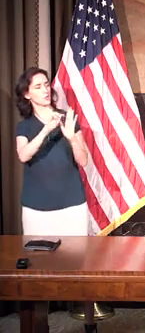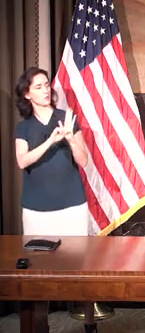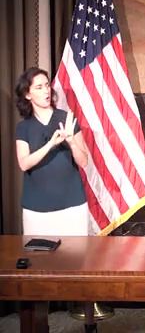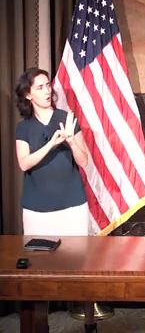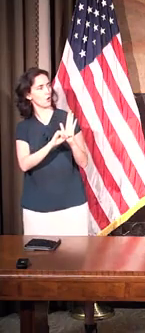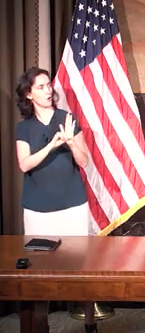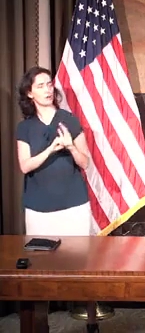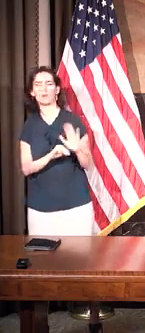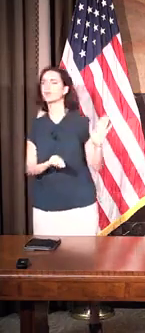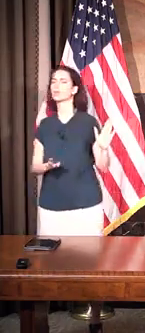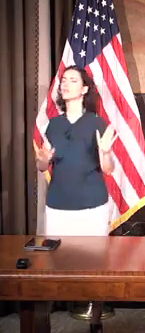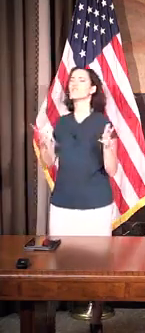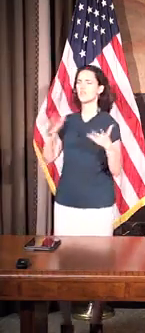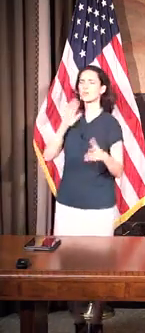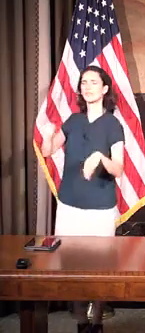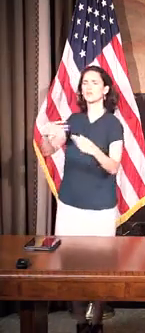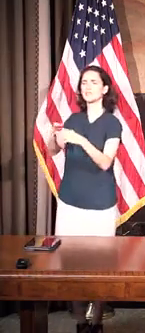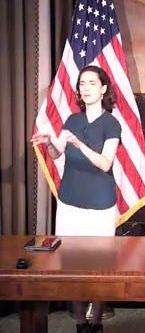Yeah, I